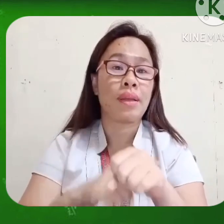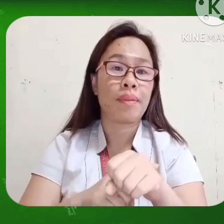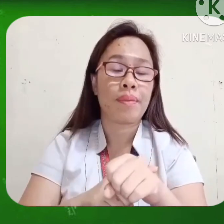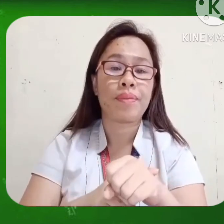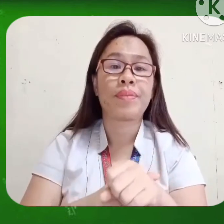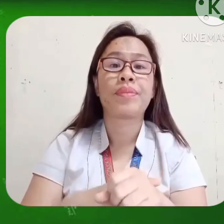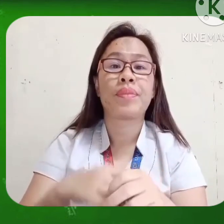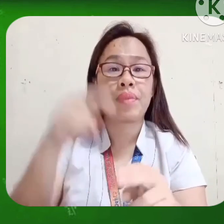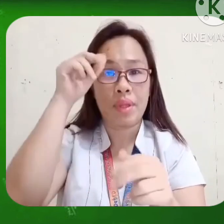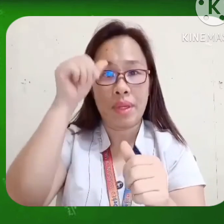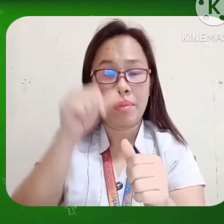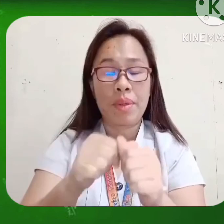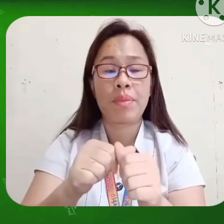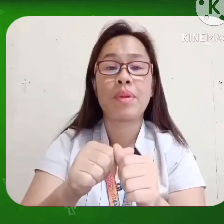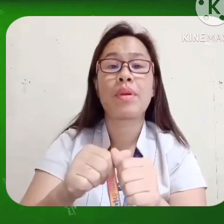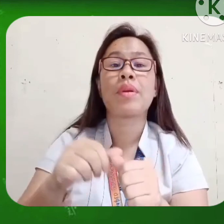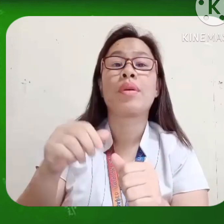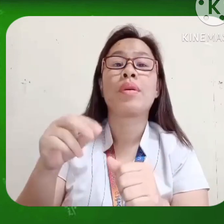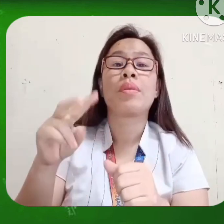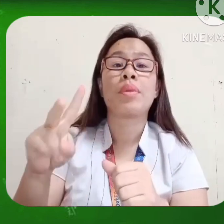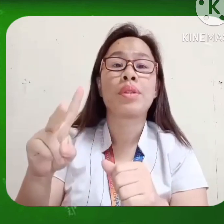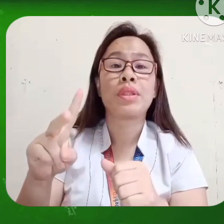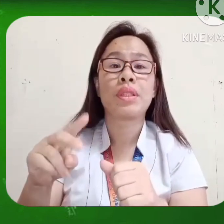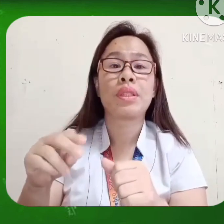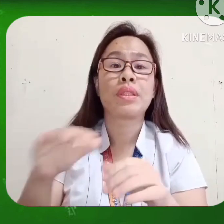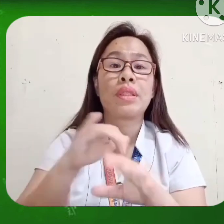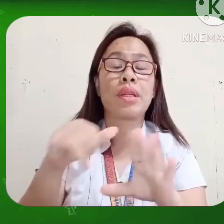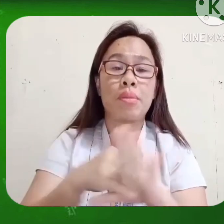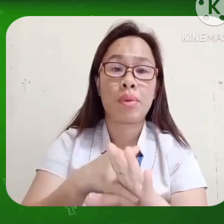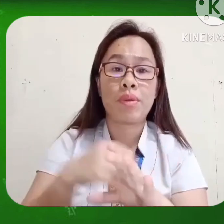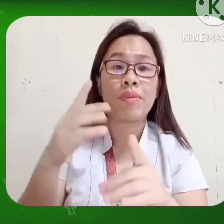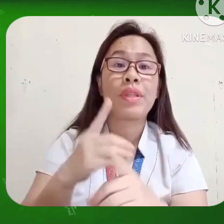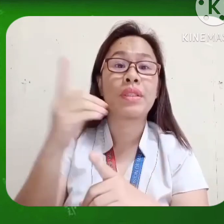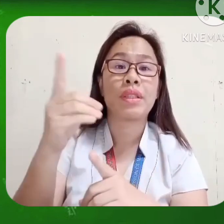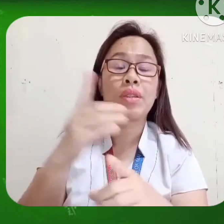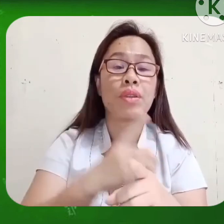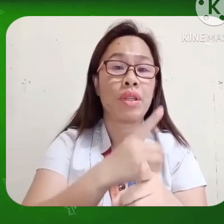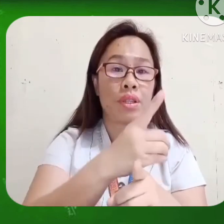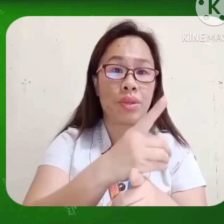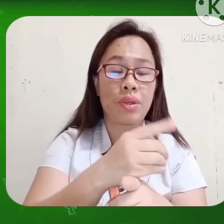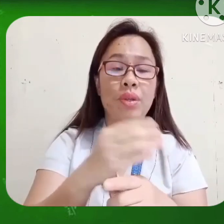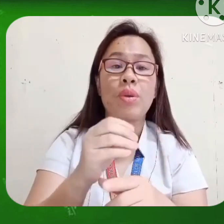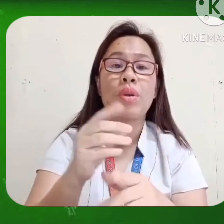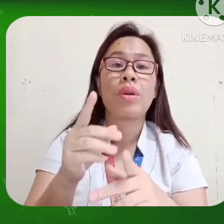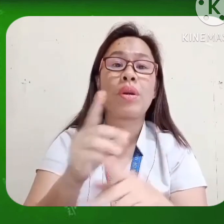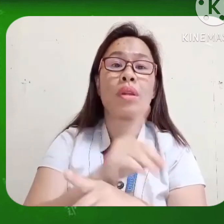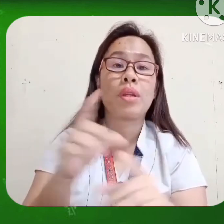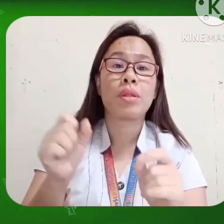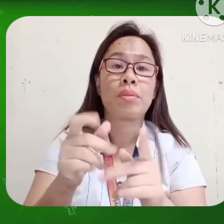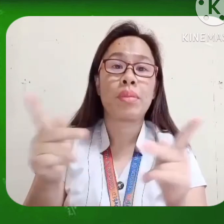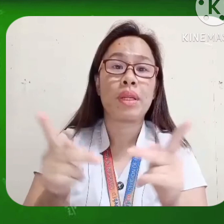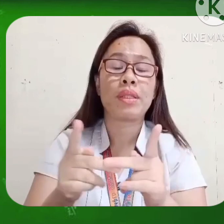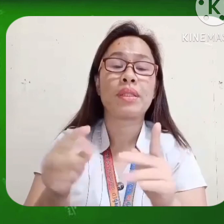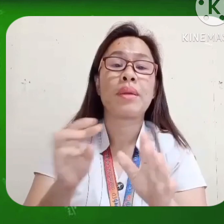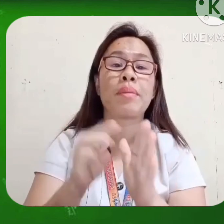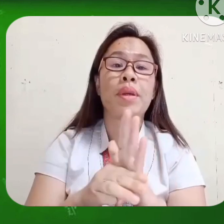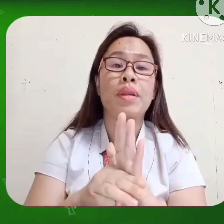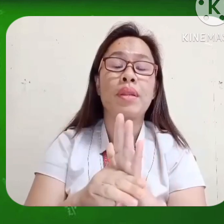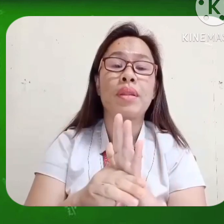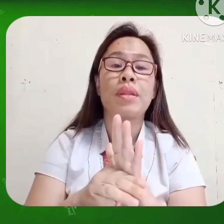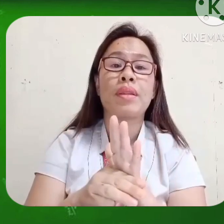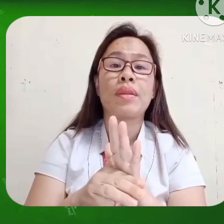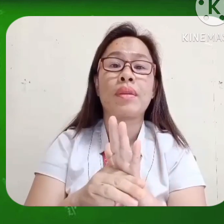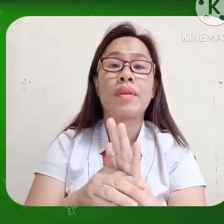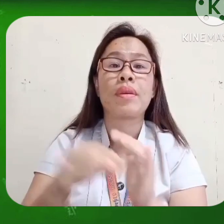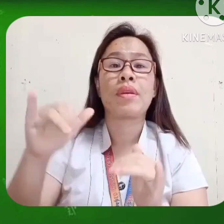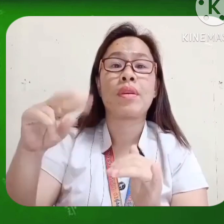unit time. Take note, velocity involves distance with direction or displacement.